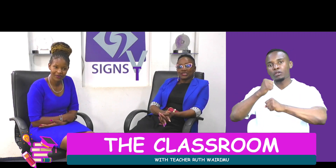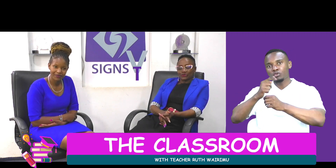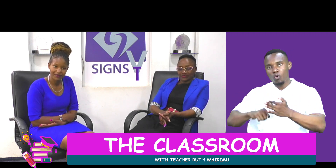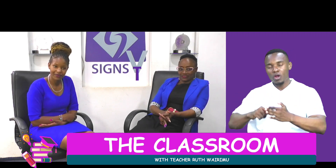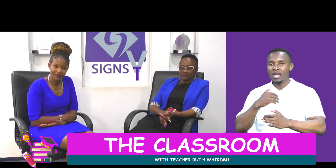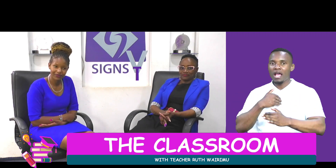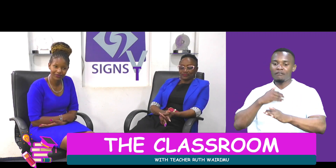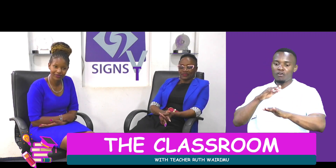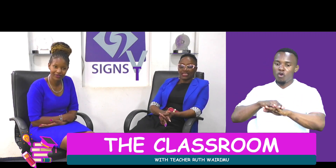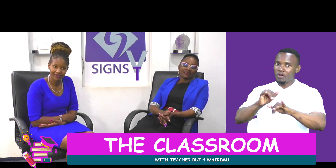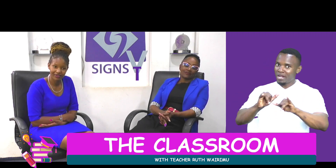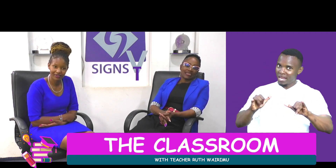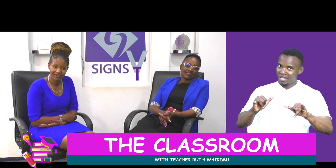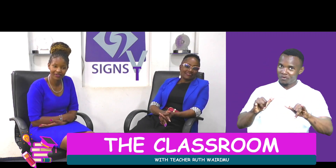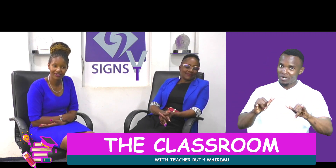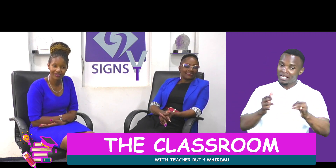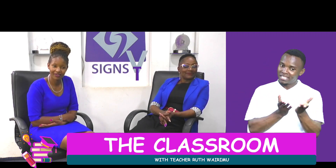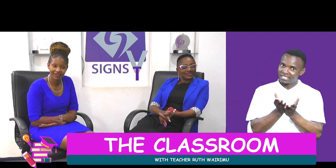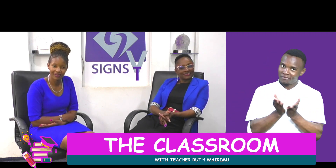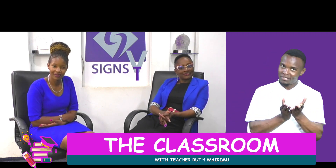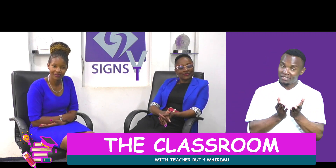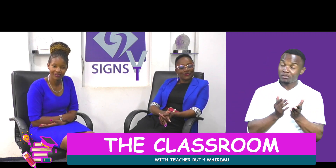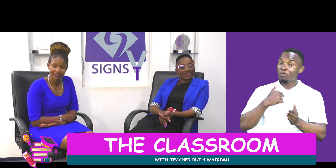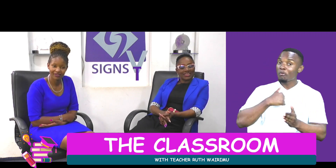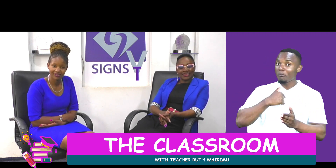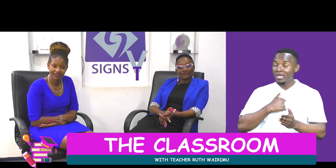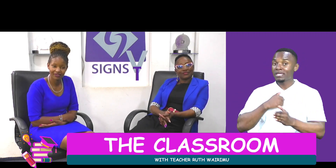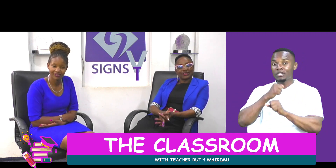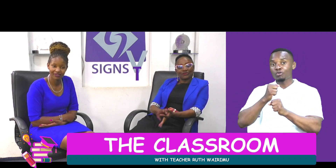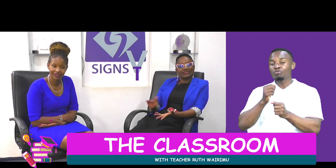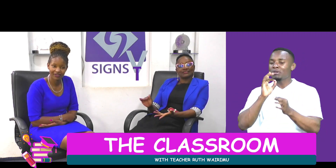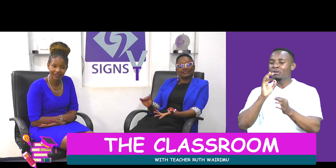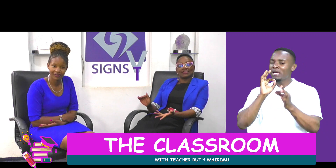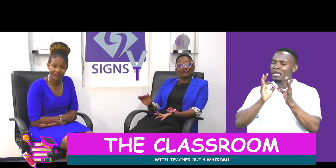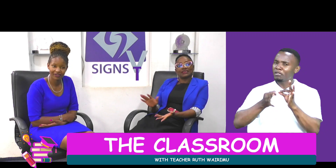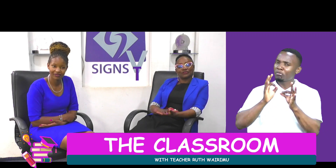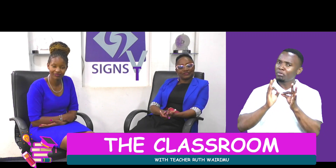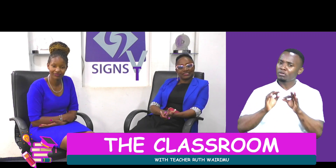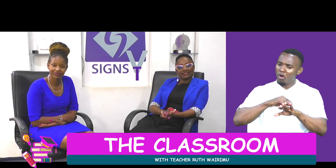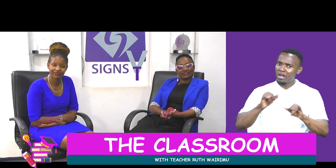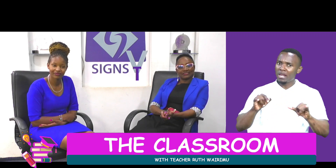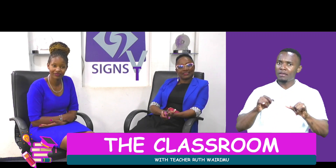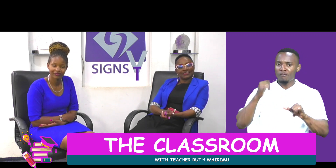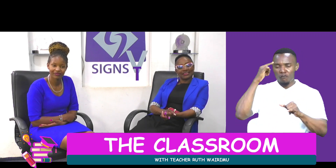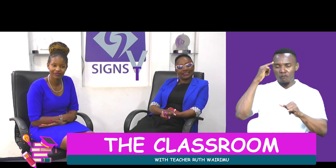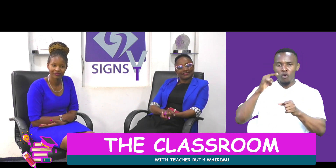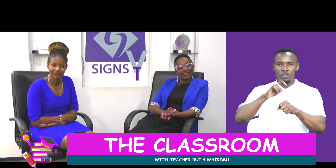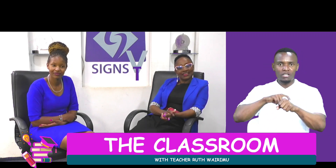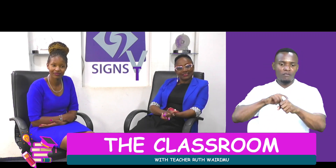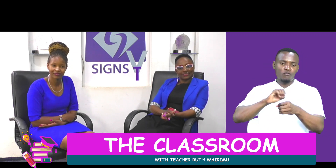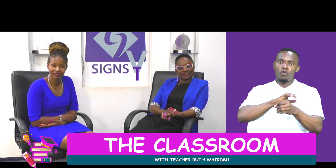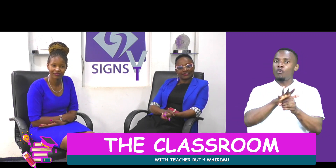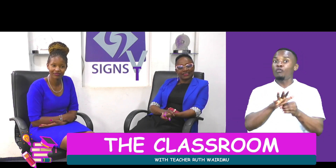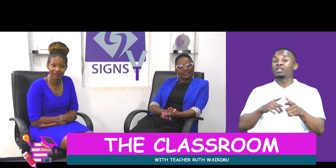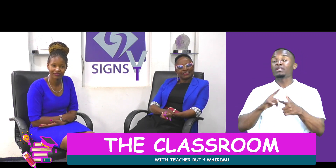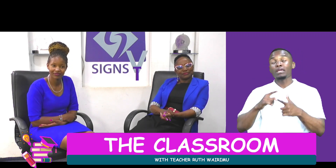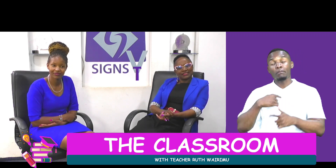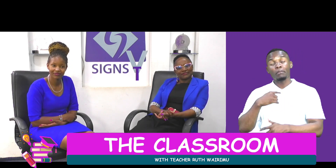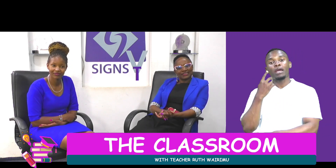to be RUTH. So I did my interpretation online for the longest time that COVID lasted, and I realized